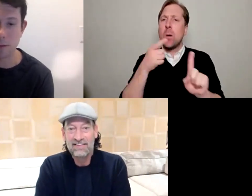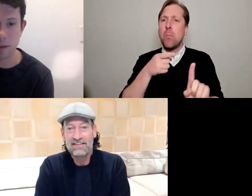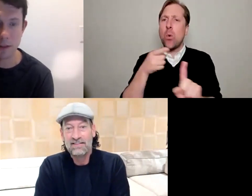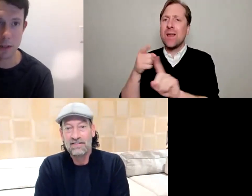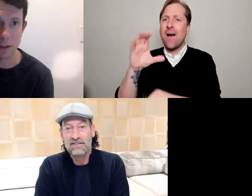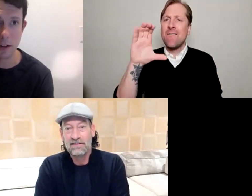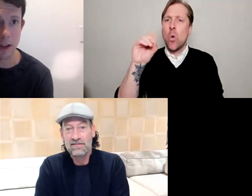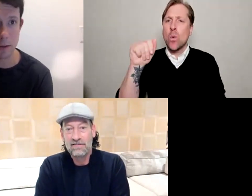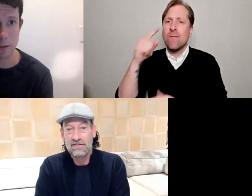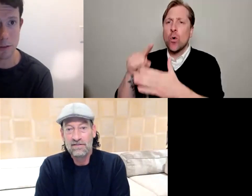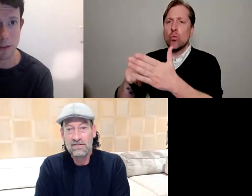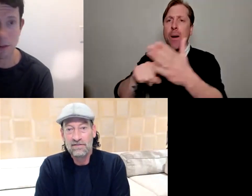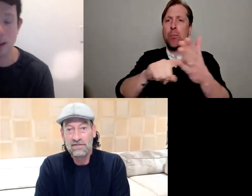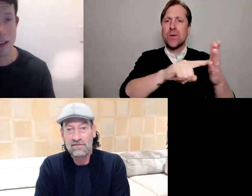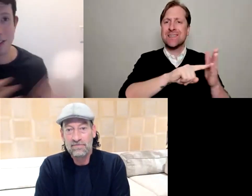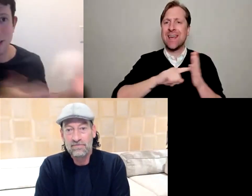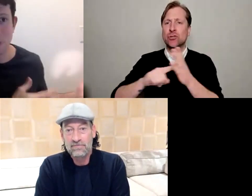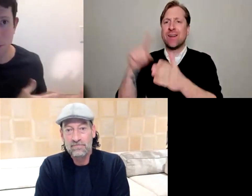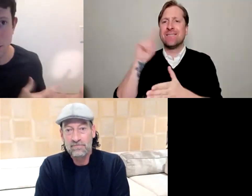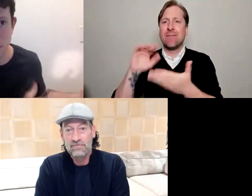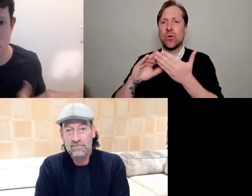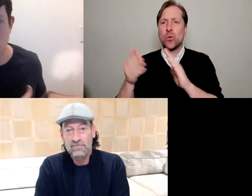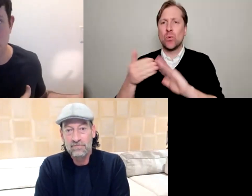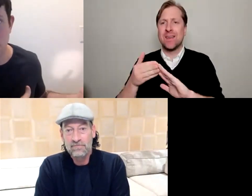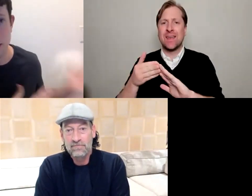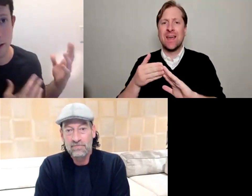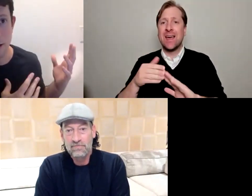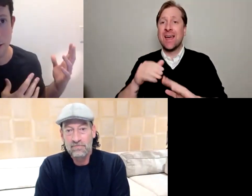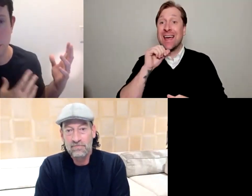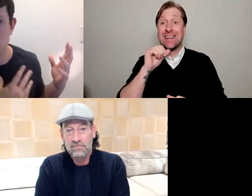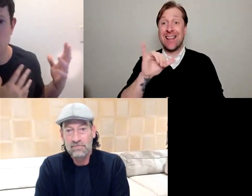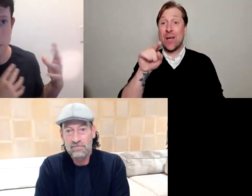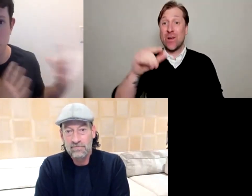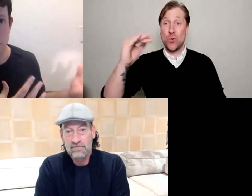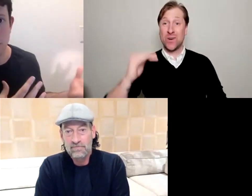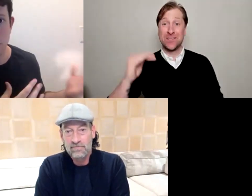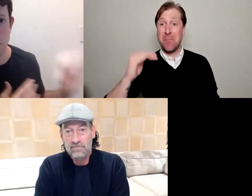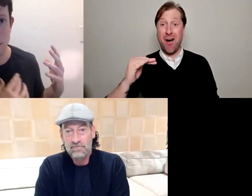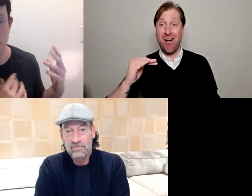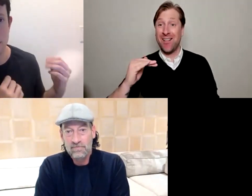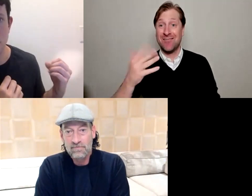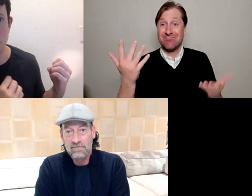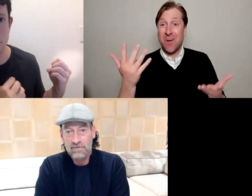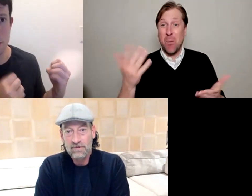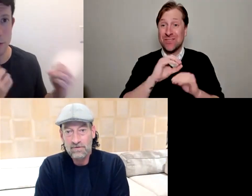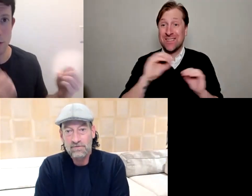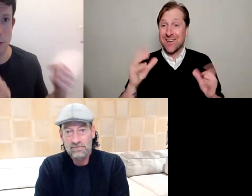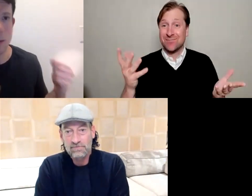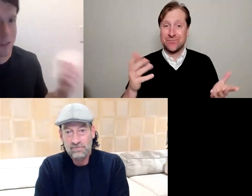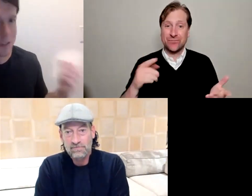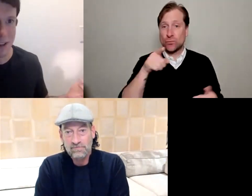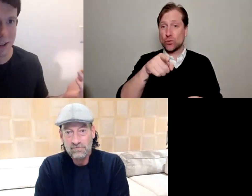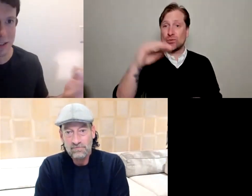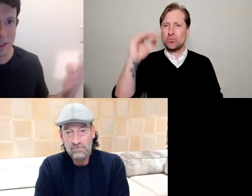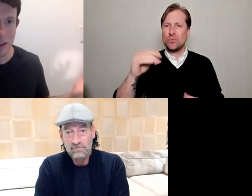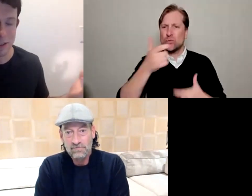as representation and how it's sort of, you know, it's not the representation you had when you were first starting out. It's not when you were